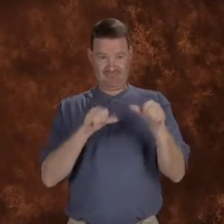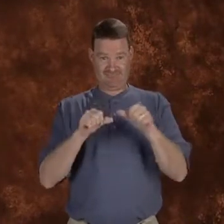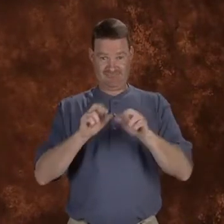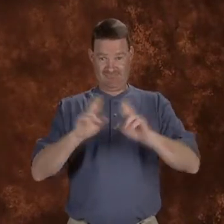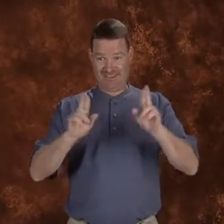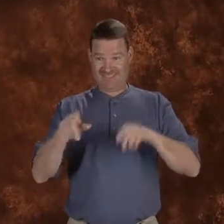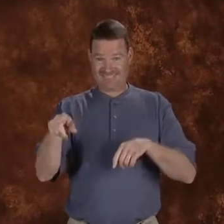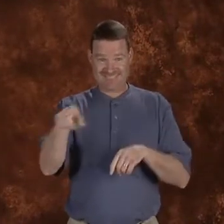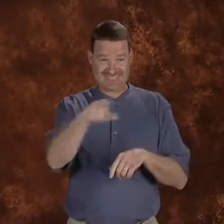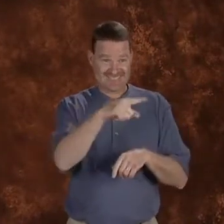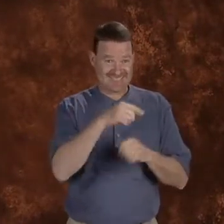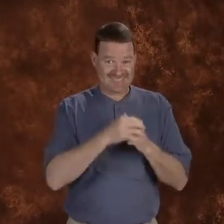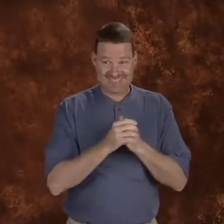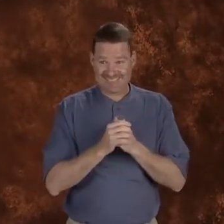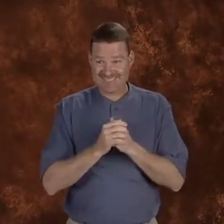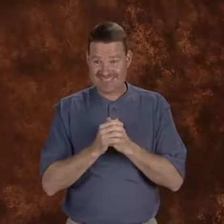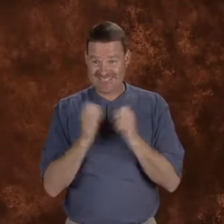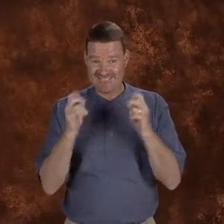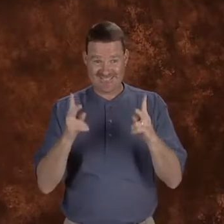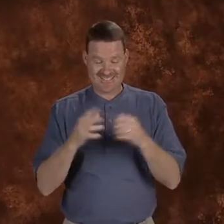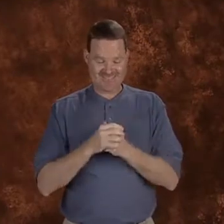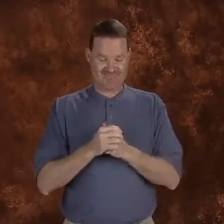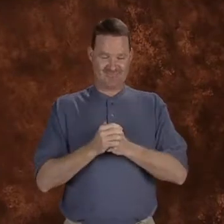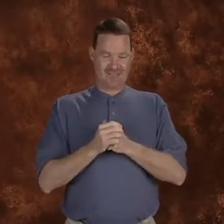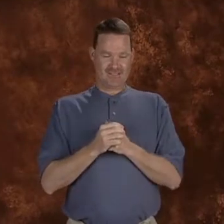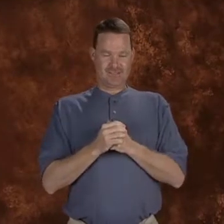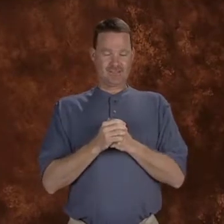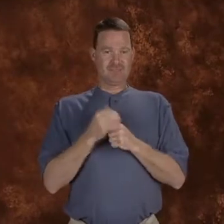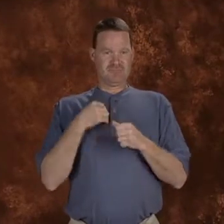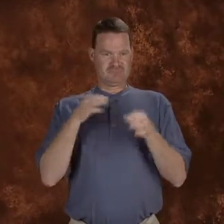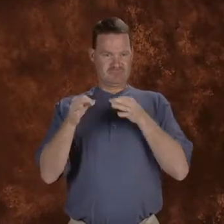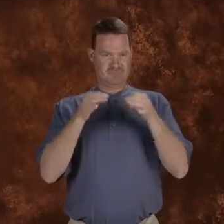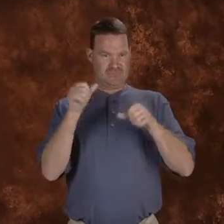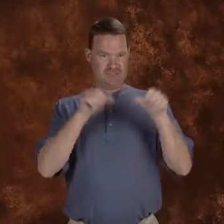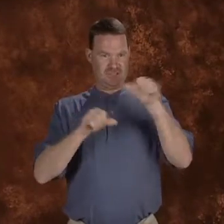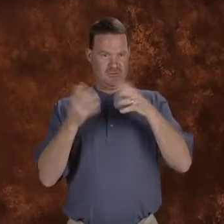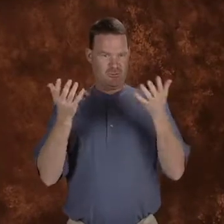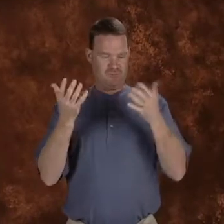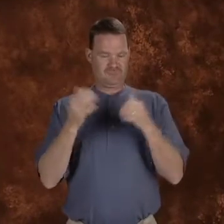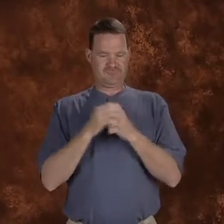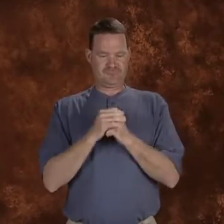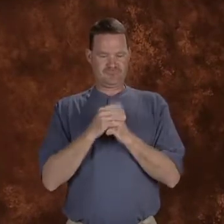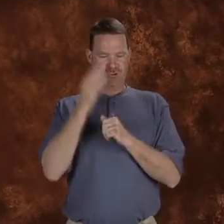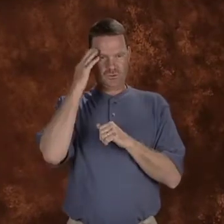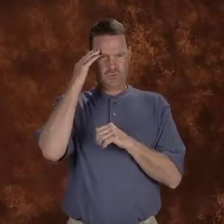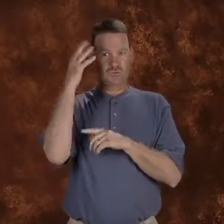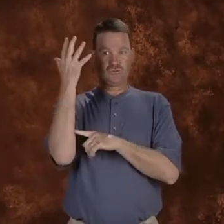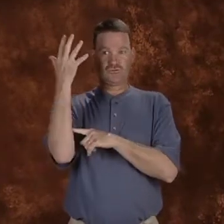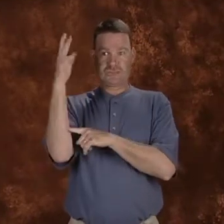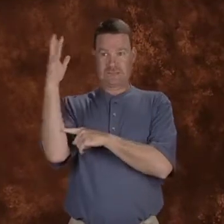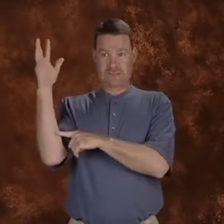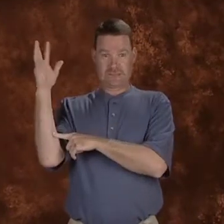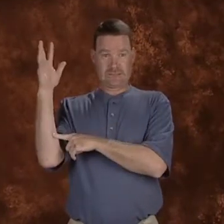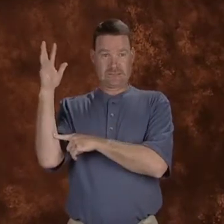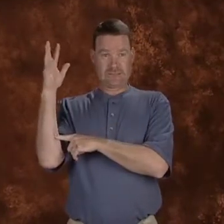Hello, I'm your substitute teacher, and I'm going to talk to you about science. Are you all ready?